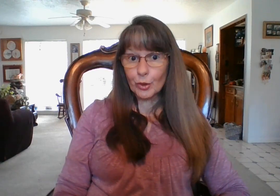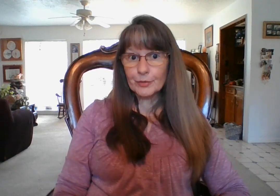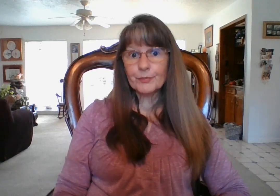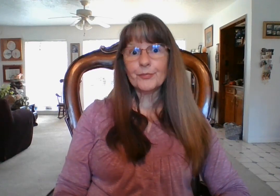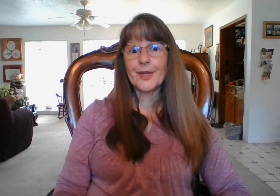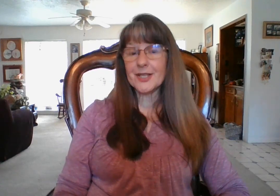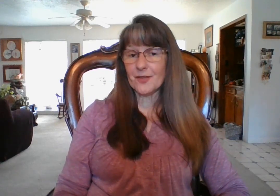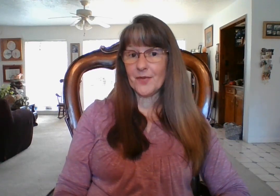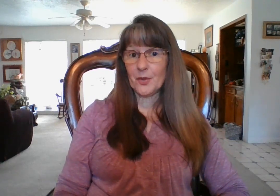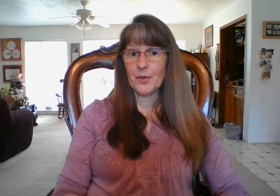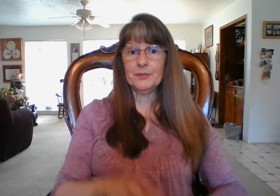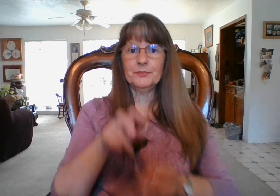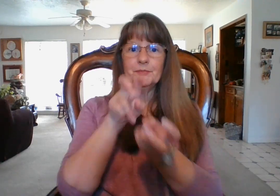Squirrel is a fun one.